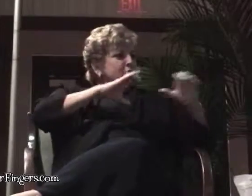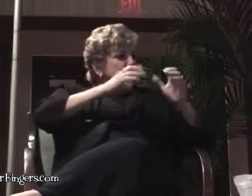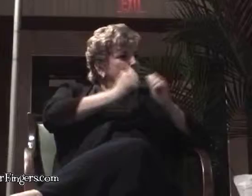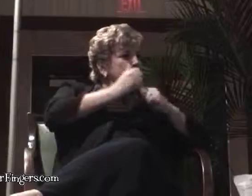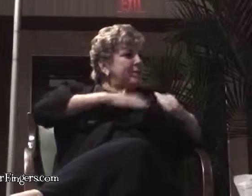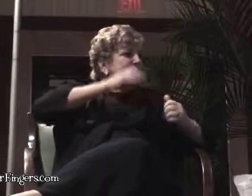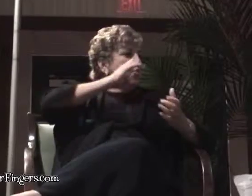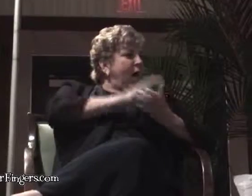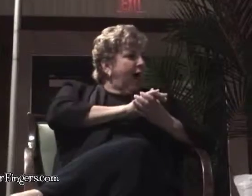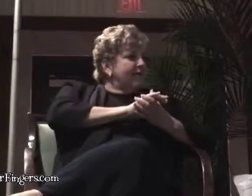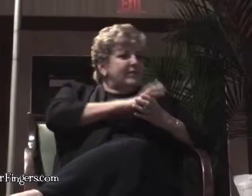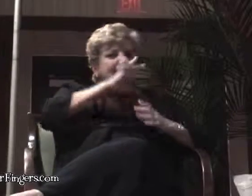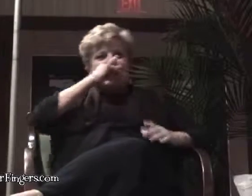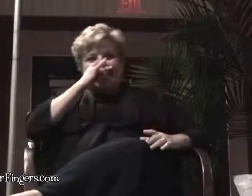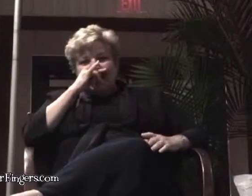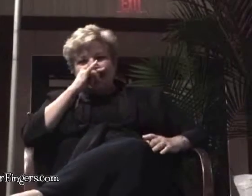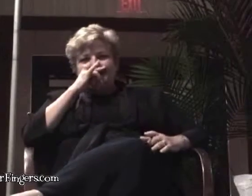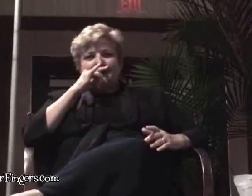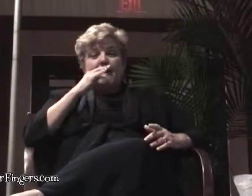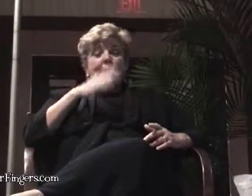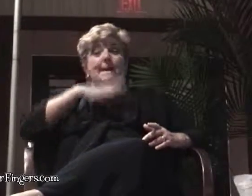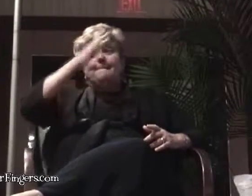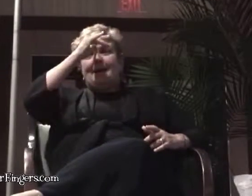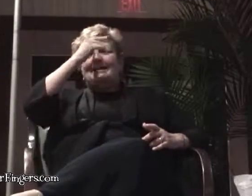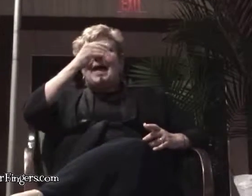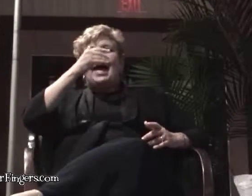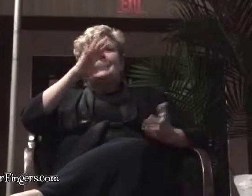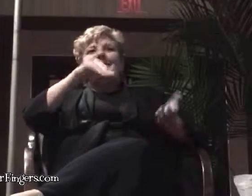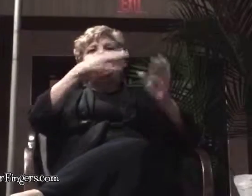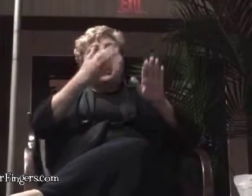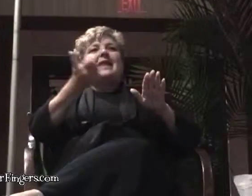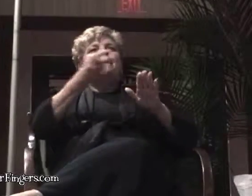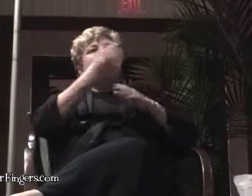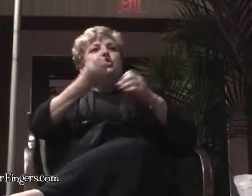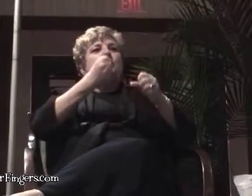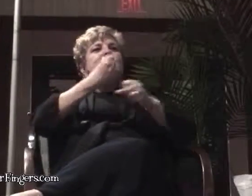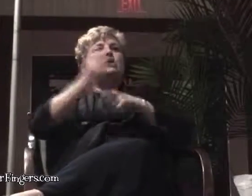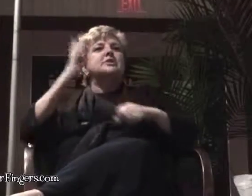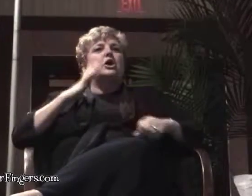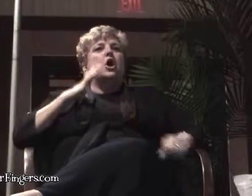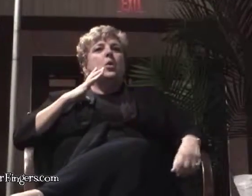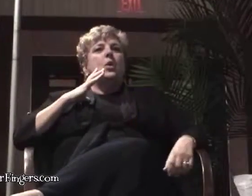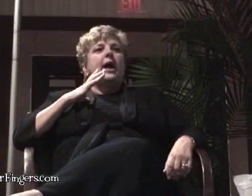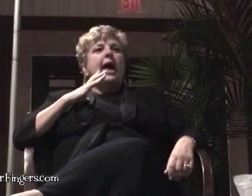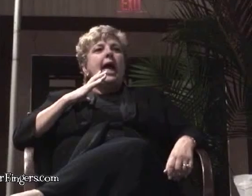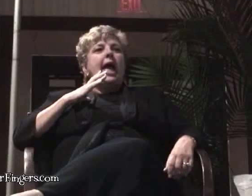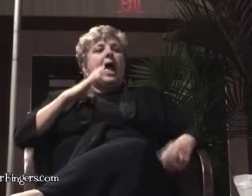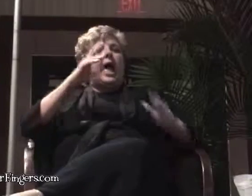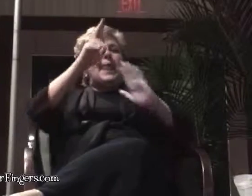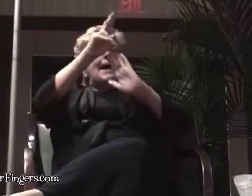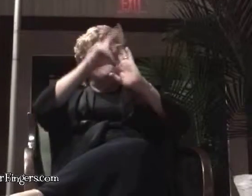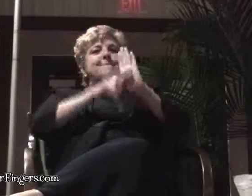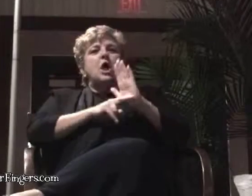estranged family. You know, my dad died a few years ago, and I buried a loved one, not a lovable